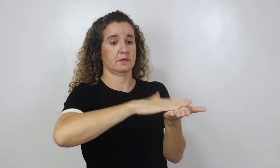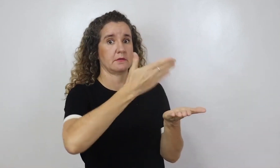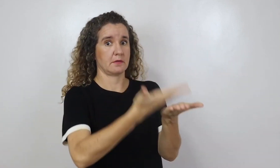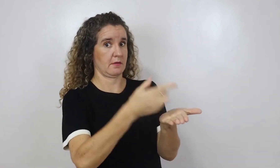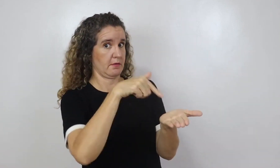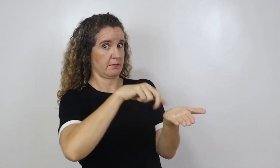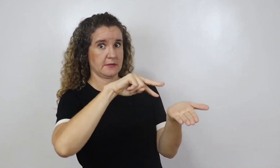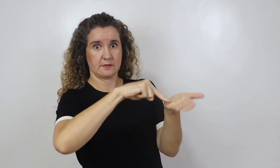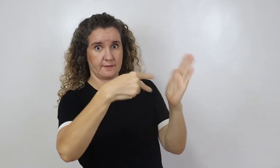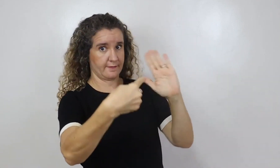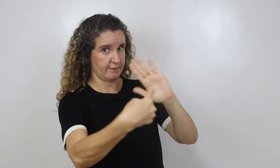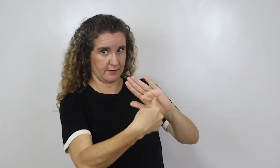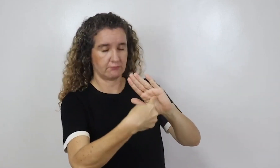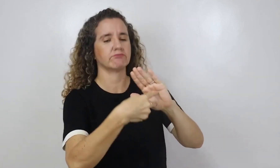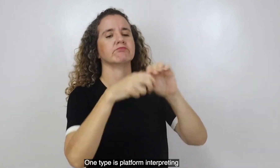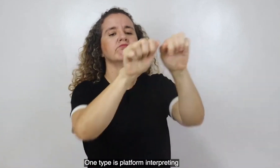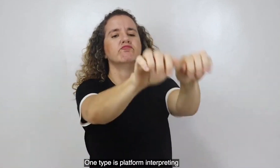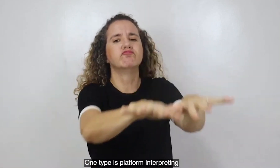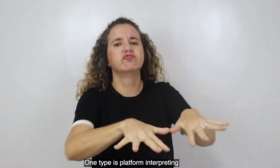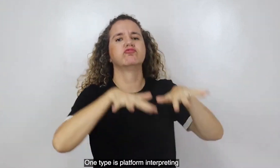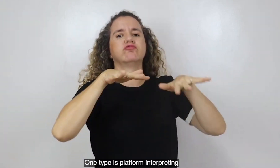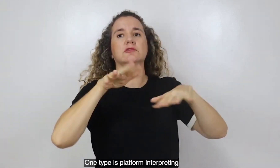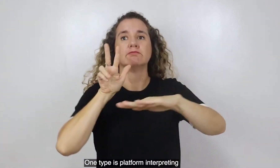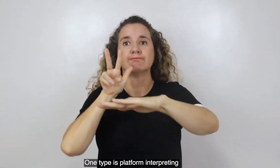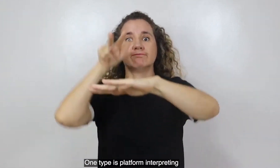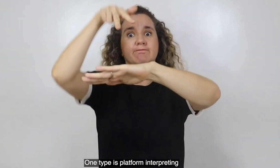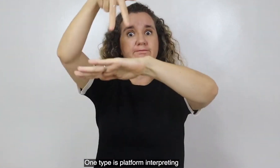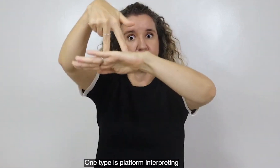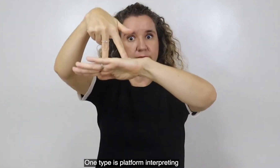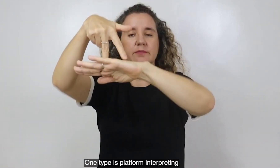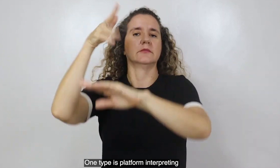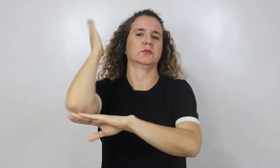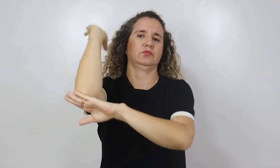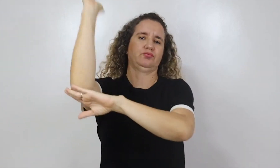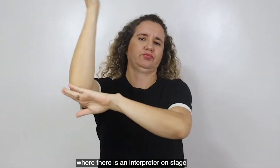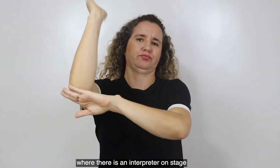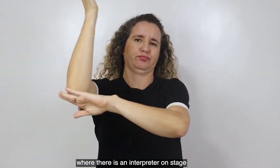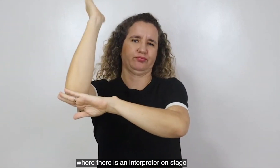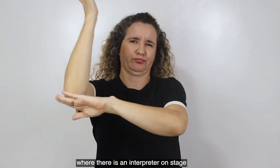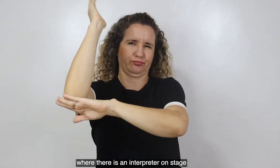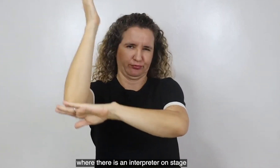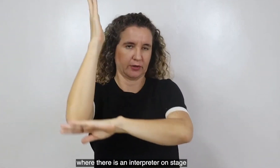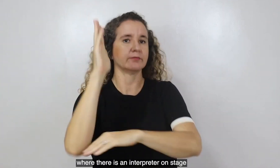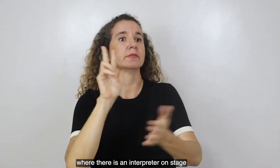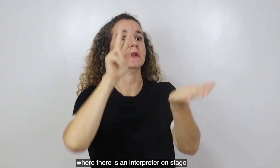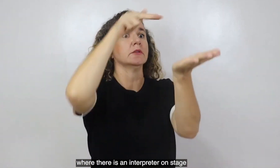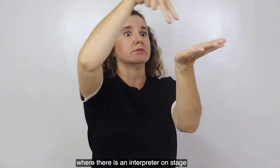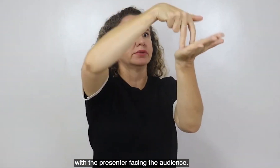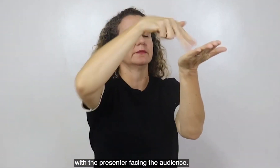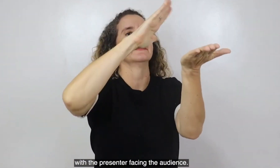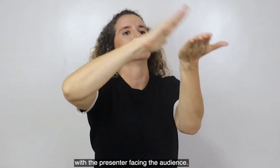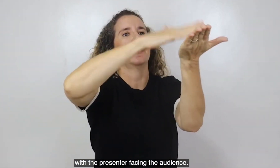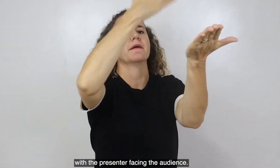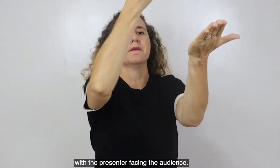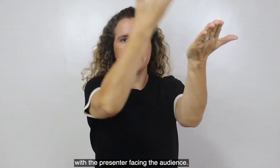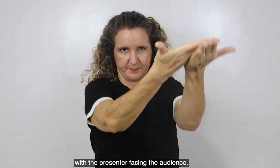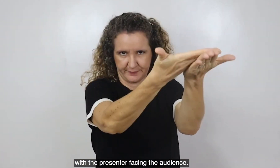interpreting, where there is an interpreter on stage with the presenter facing the audience.